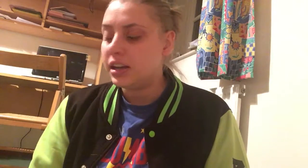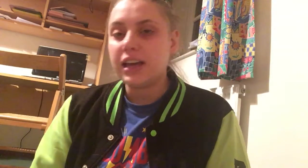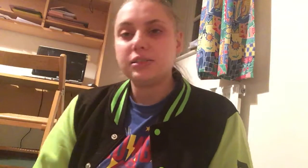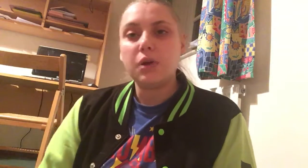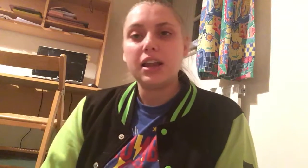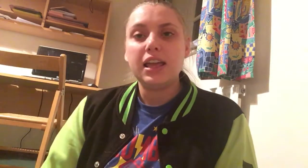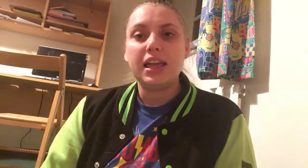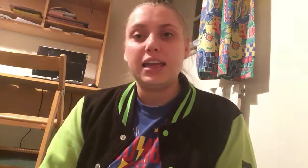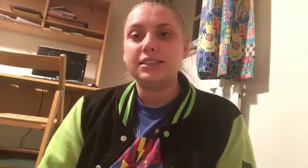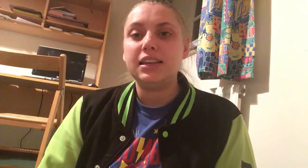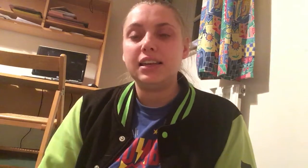Next one is